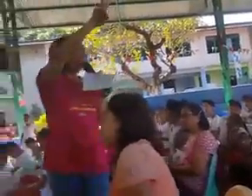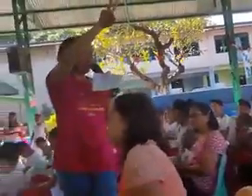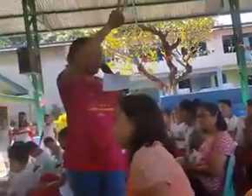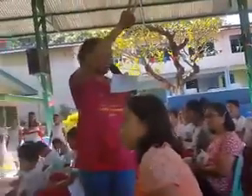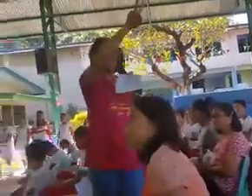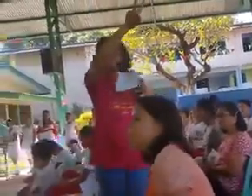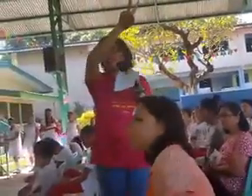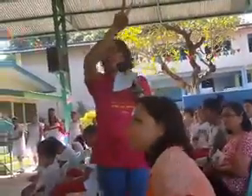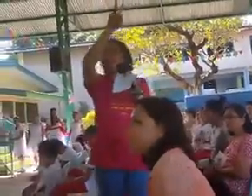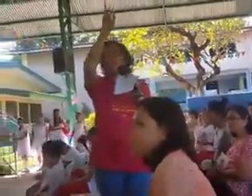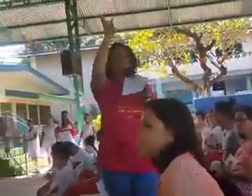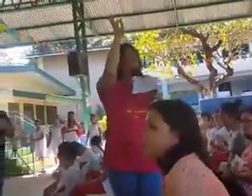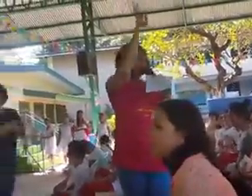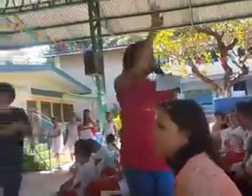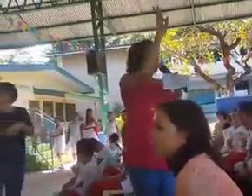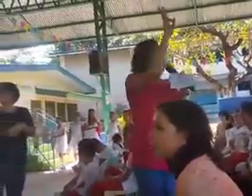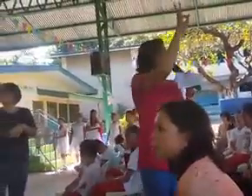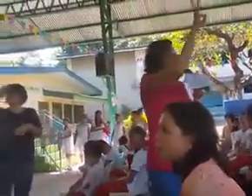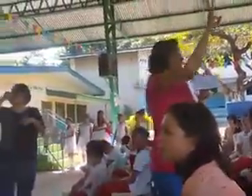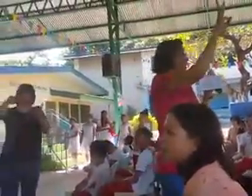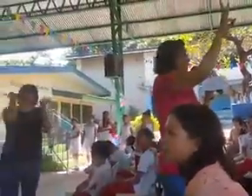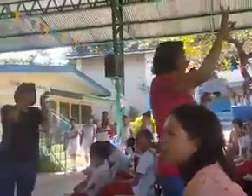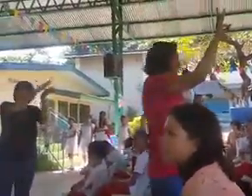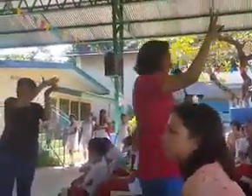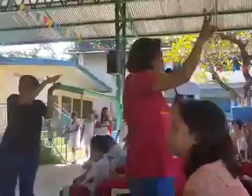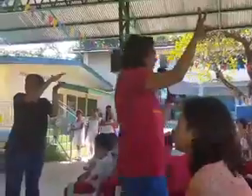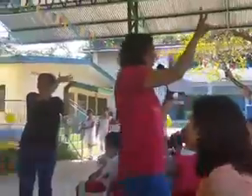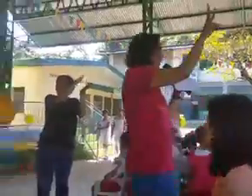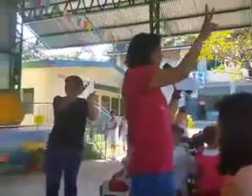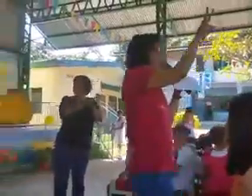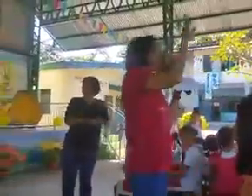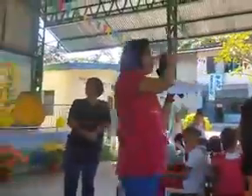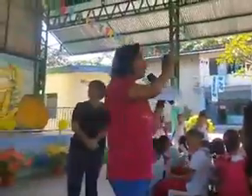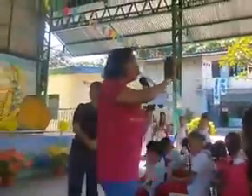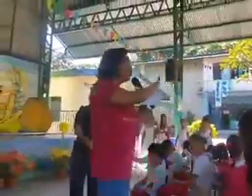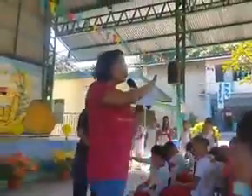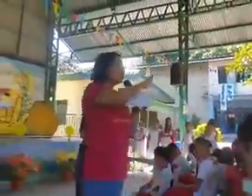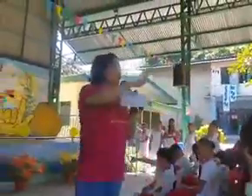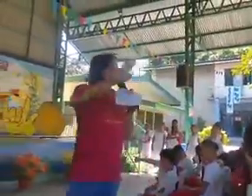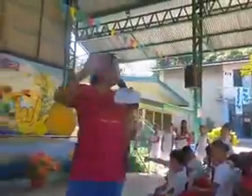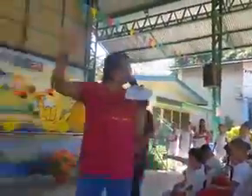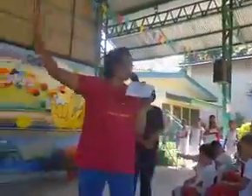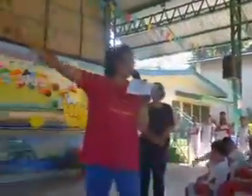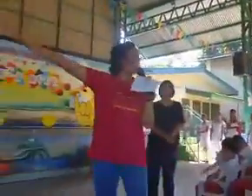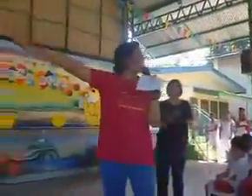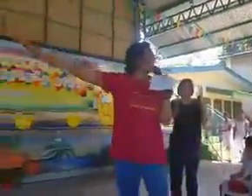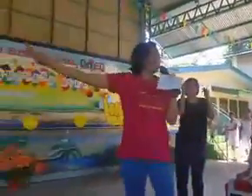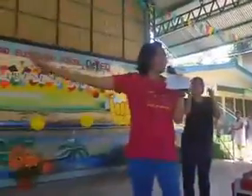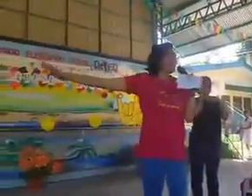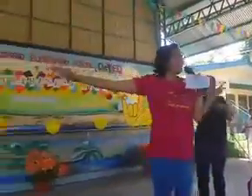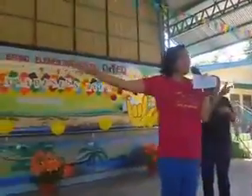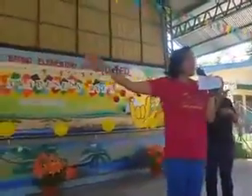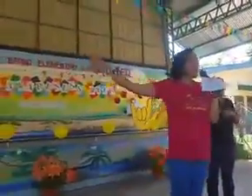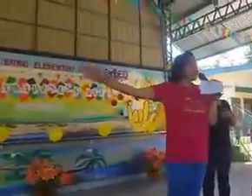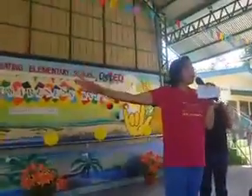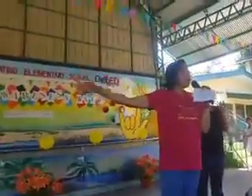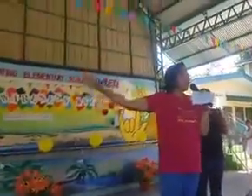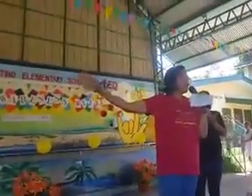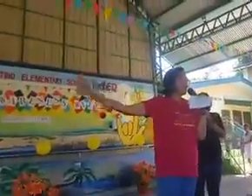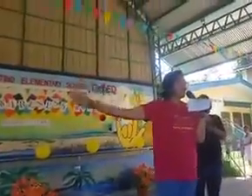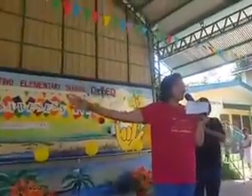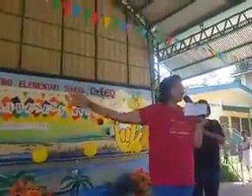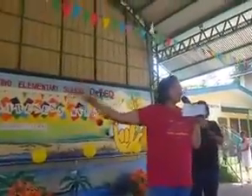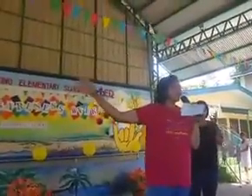we care. Number 3, we share. Okay? So I hope you will see all this in